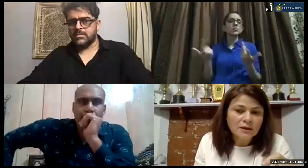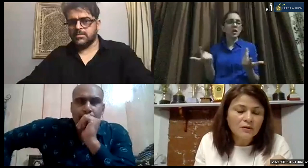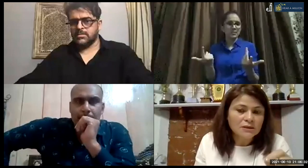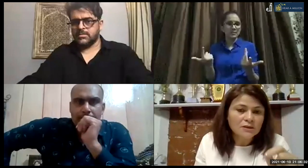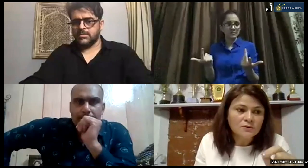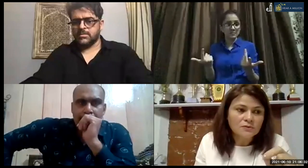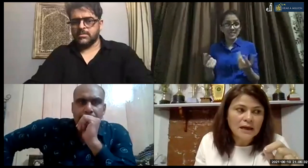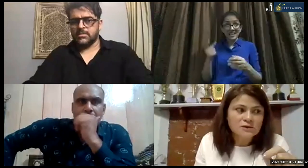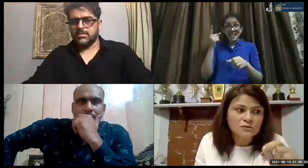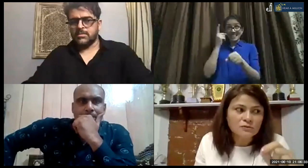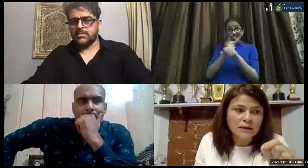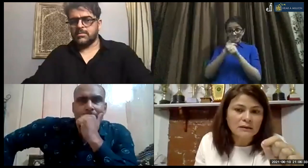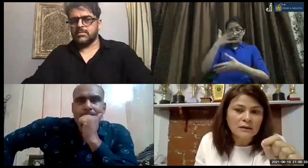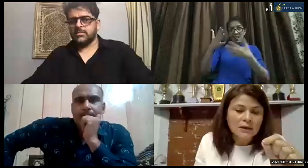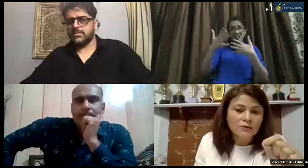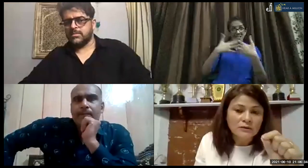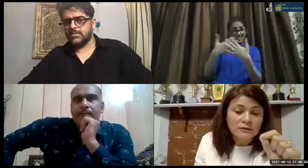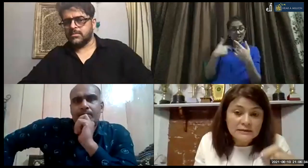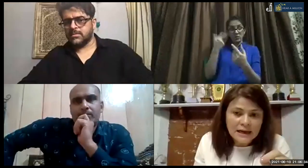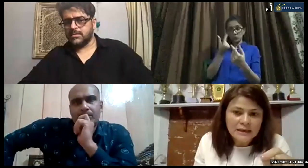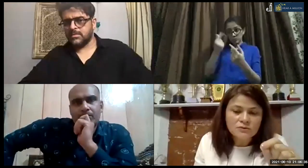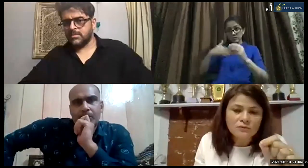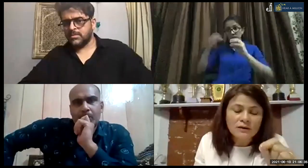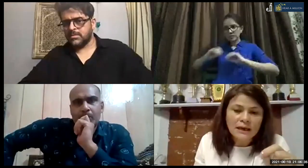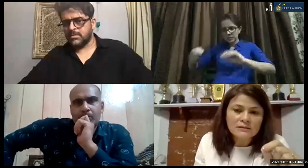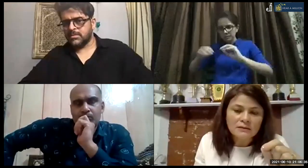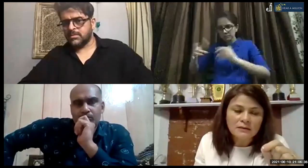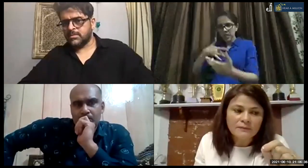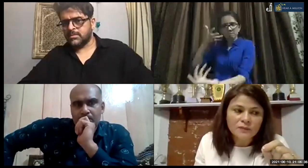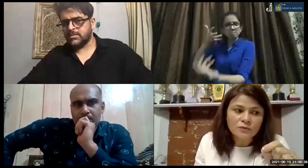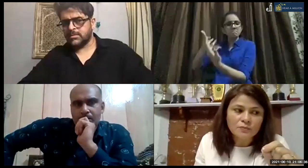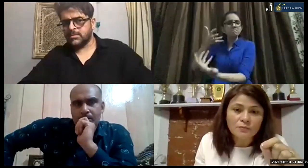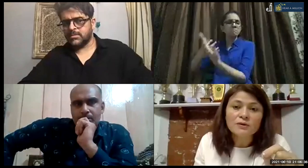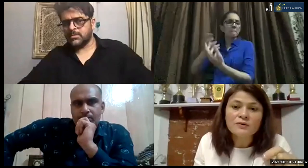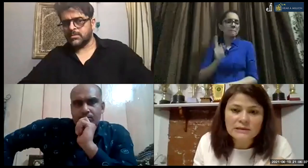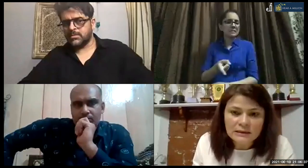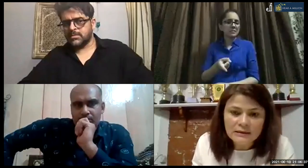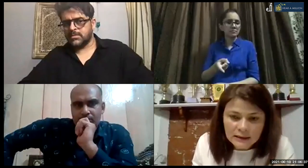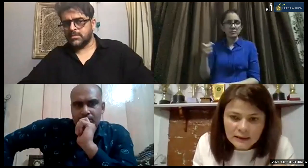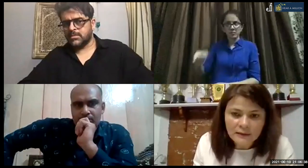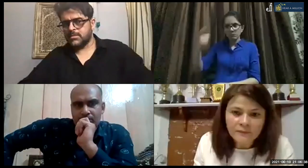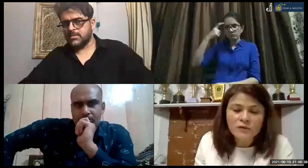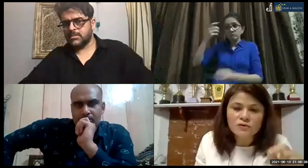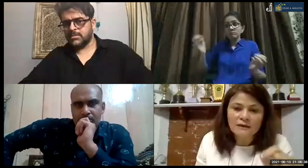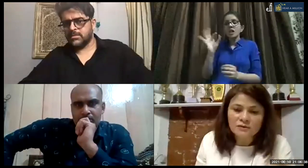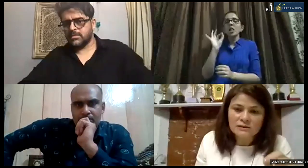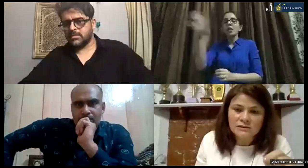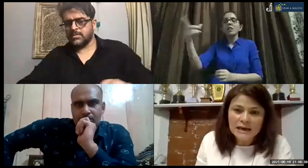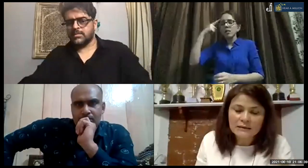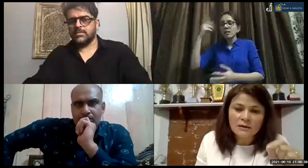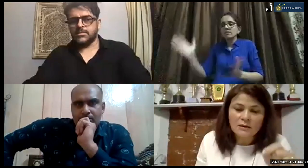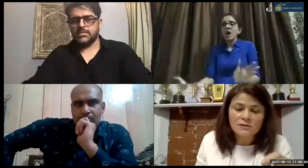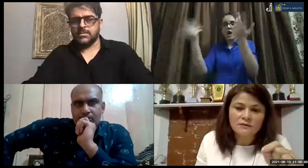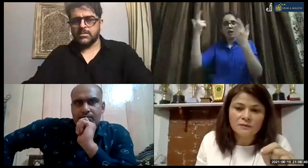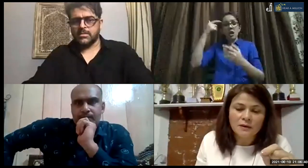teaching pedagogy also has to, design to create, to promote critical thinking. So you have to